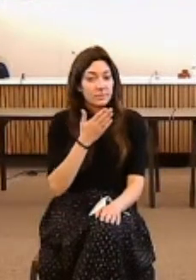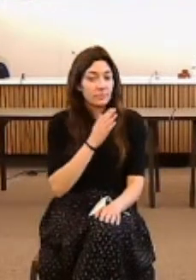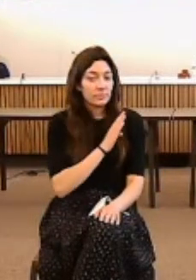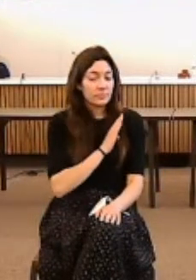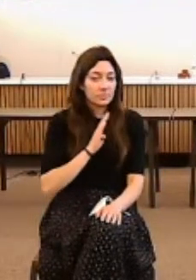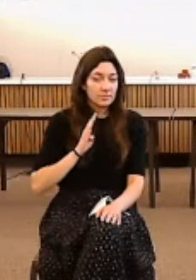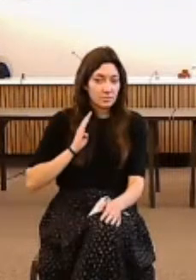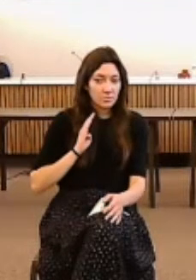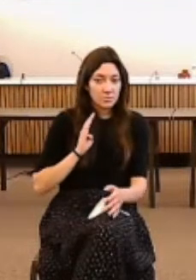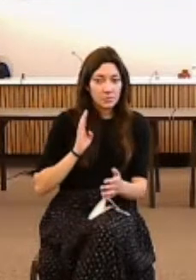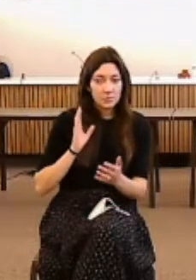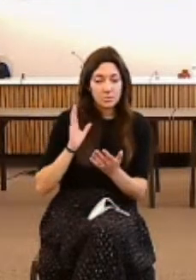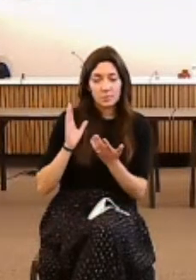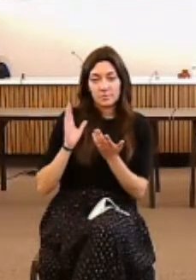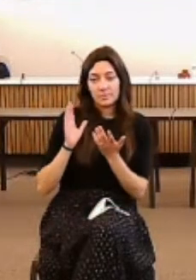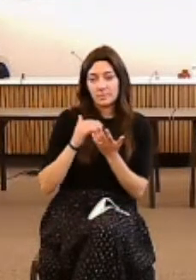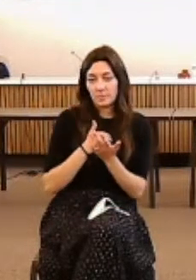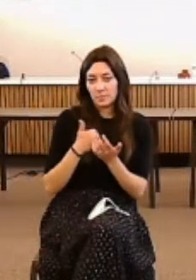for your service.